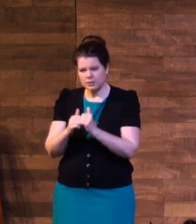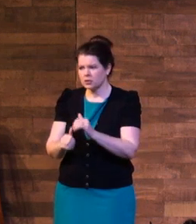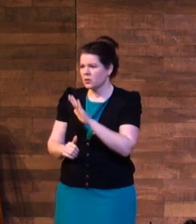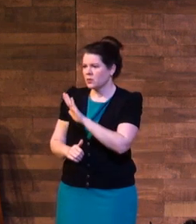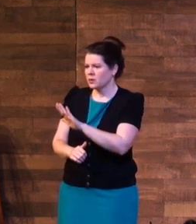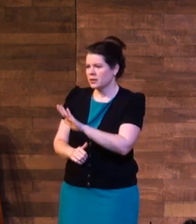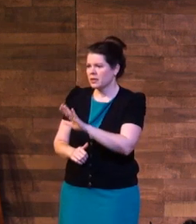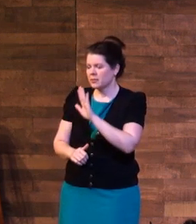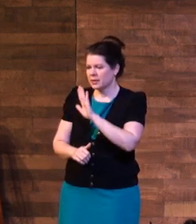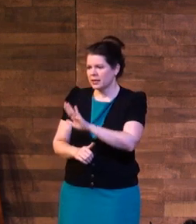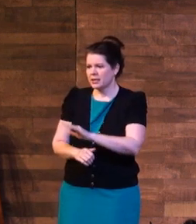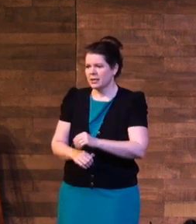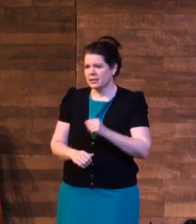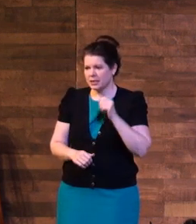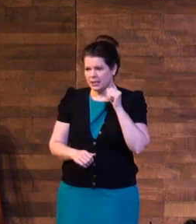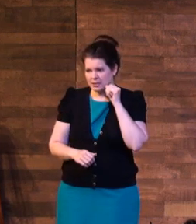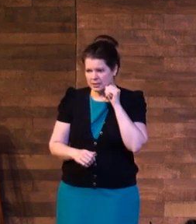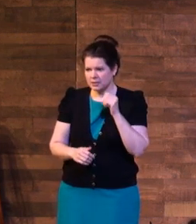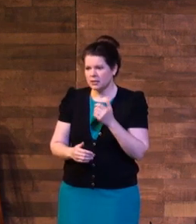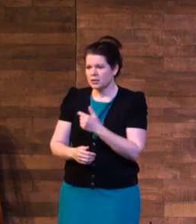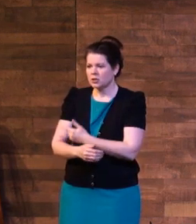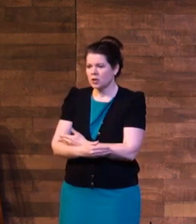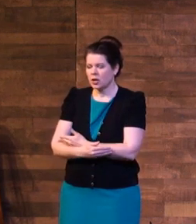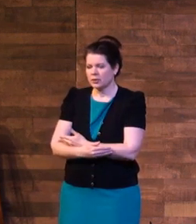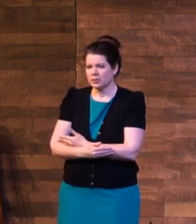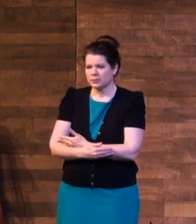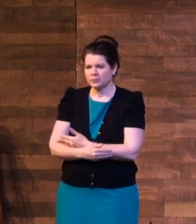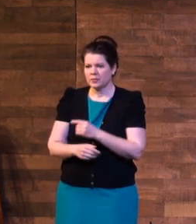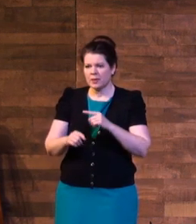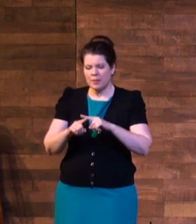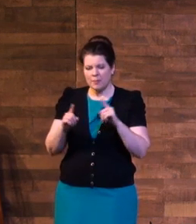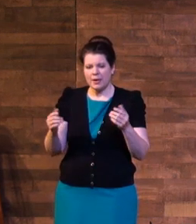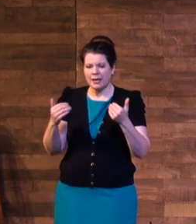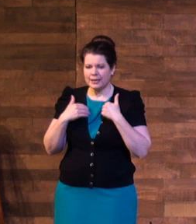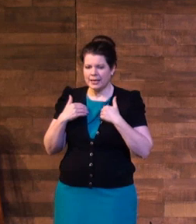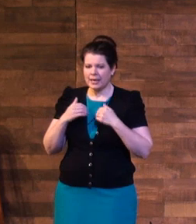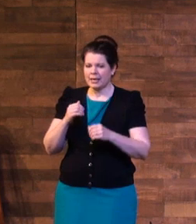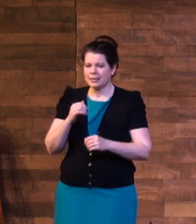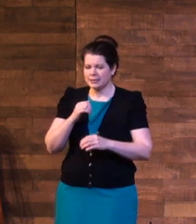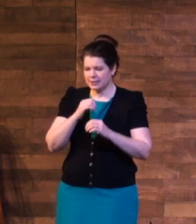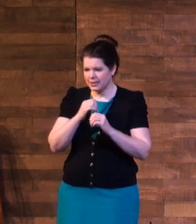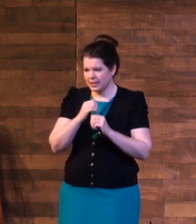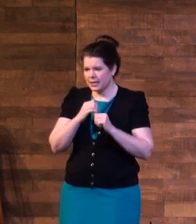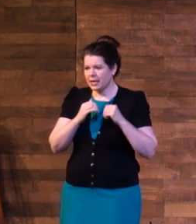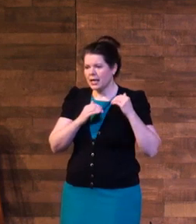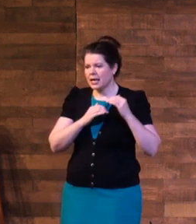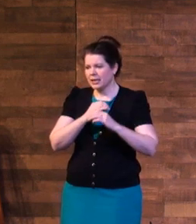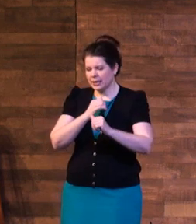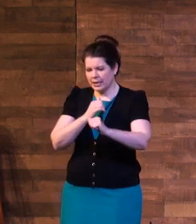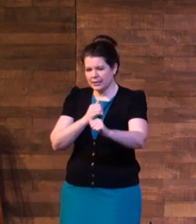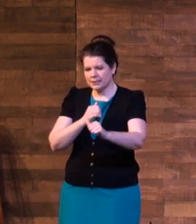was important enough to be written about here in the book of Hebrews. Why is that?